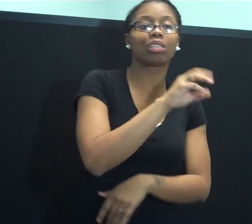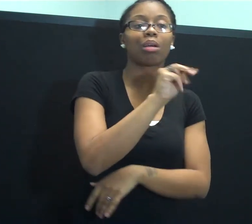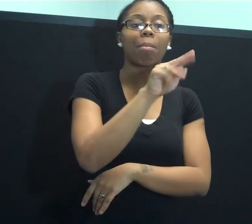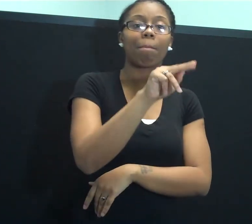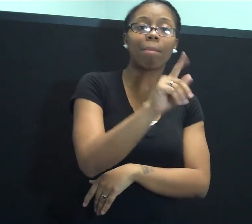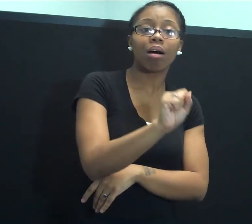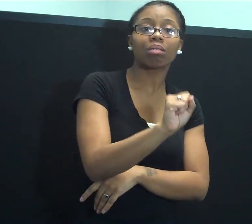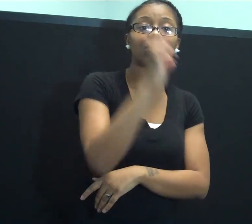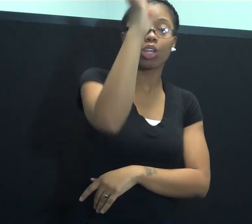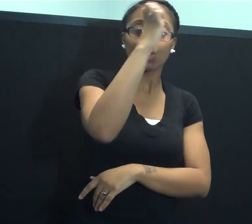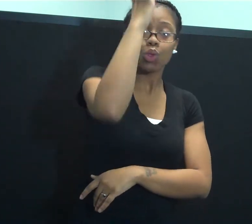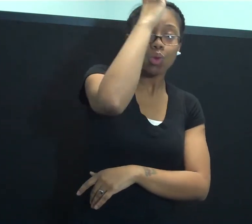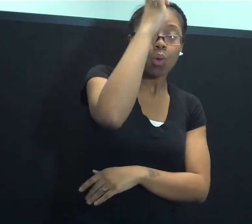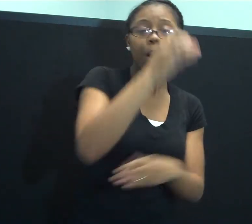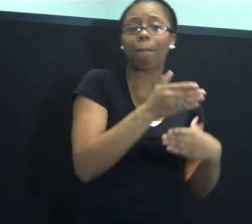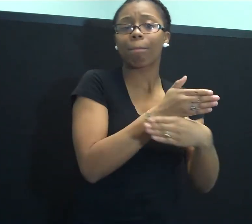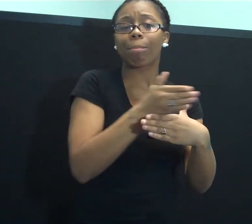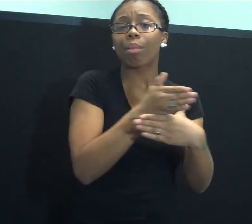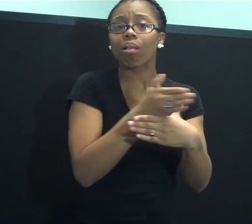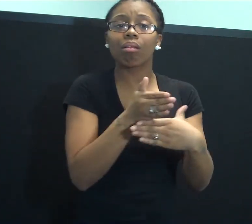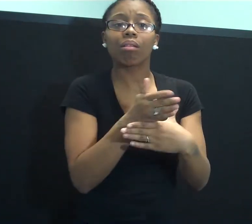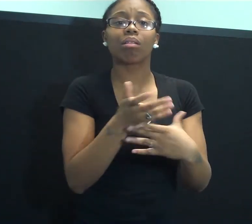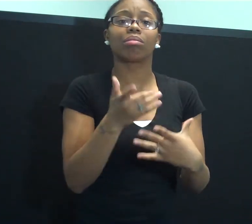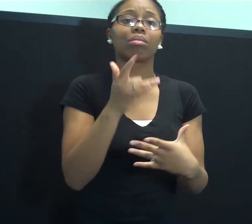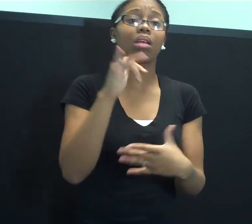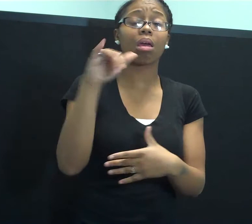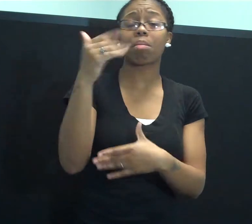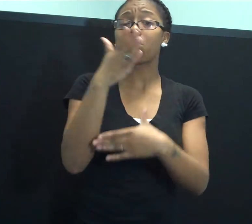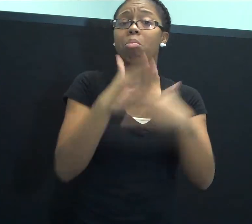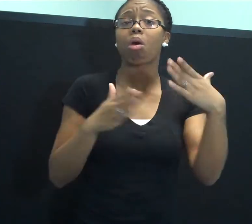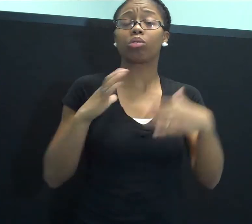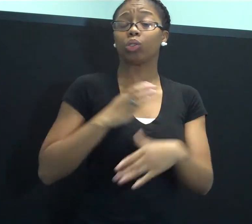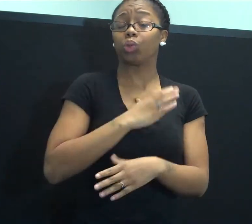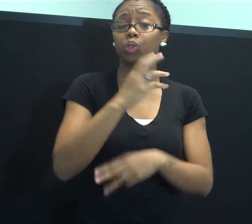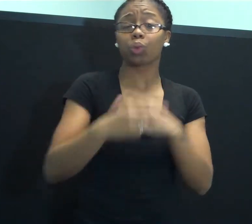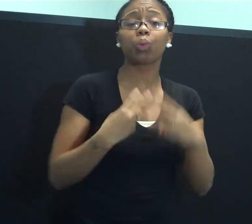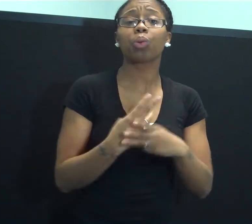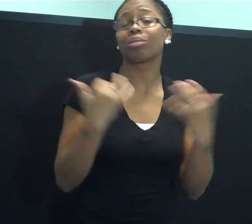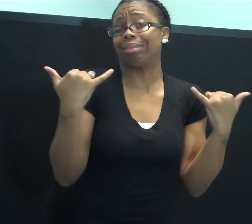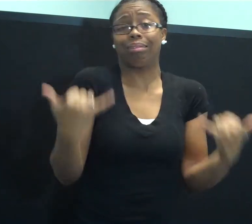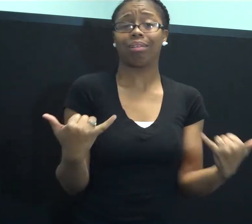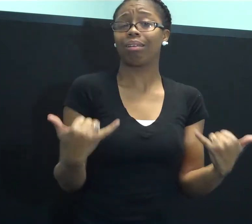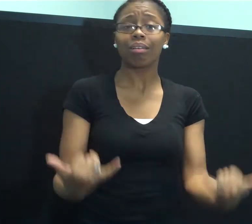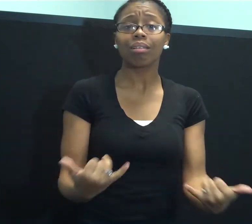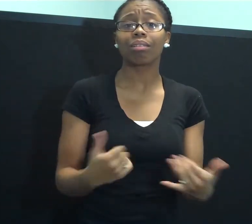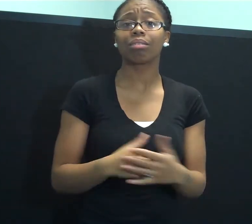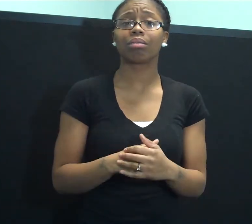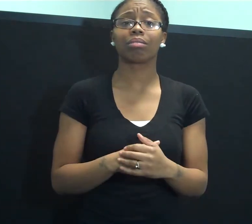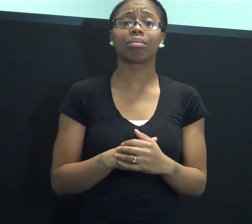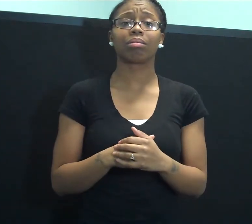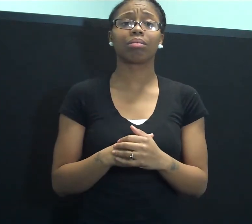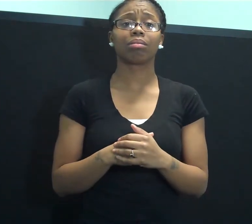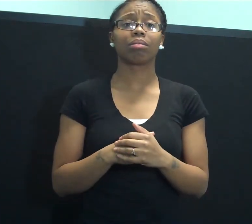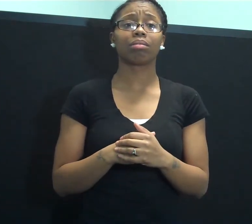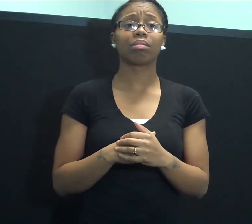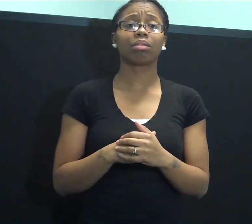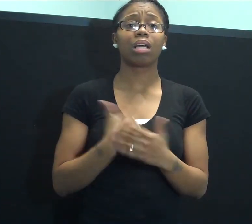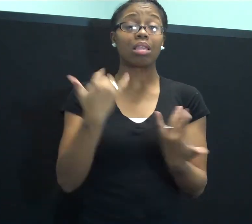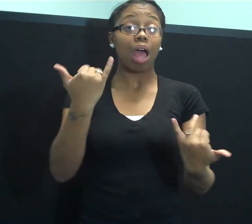Middle Ages, and in many parts of the Christian world today. During our course, we'll want to get some sense